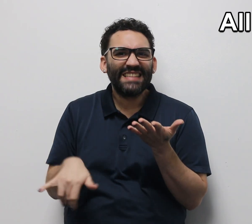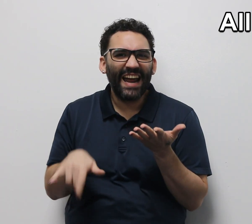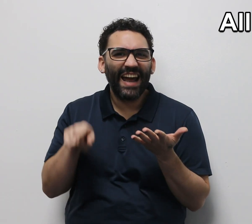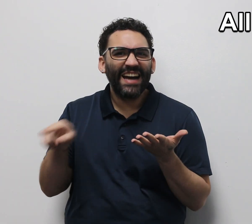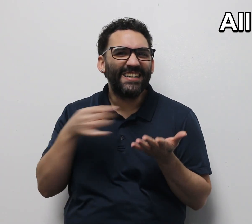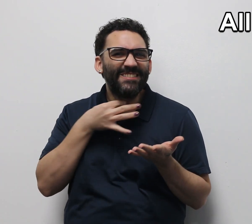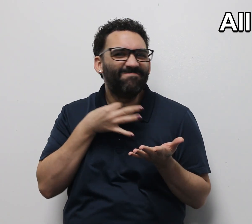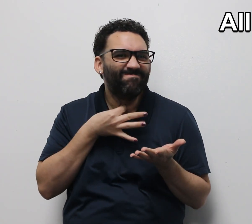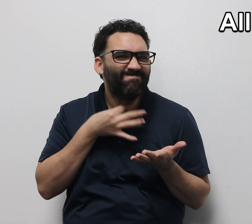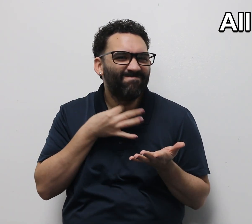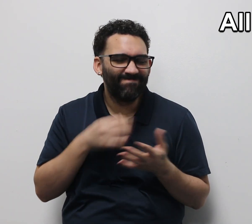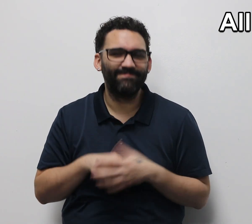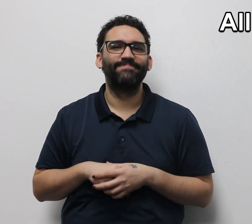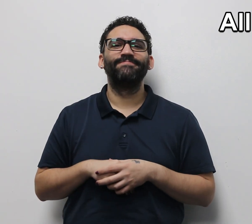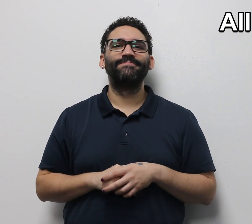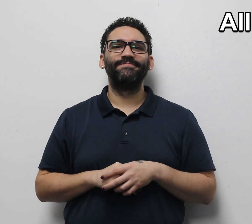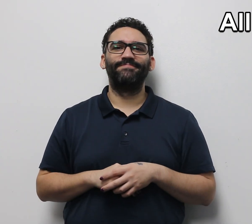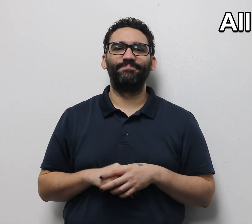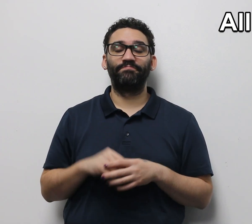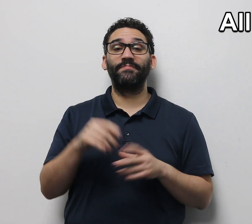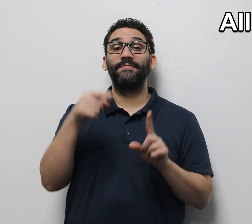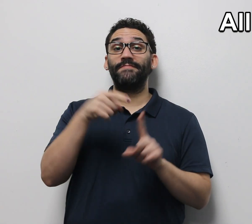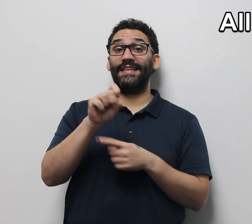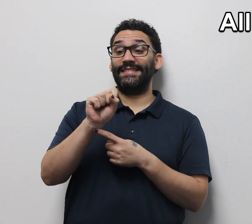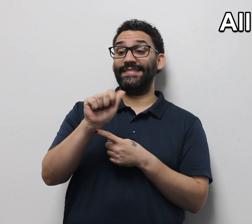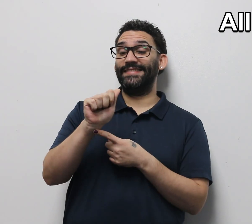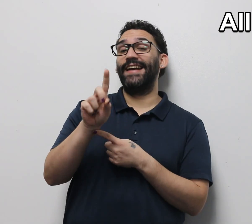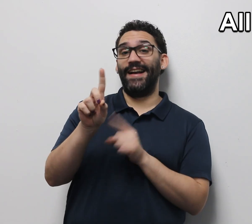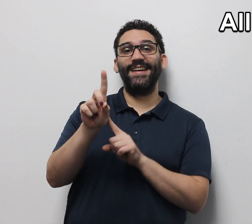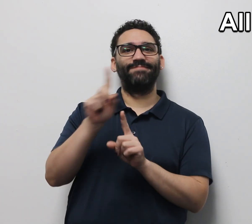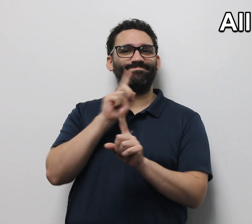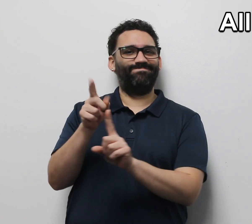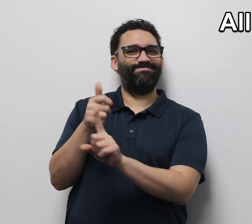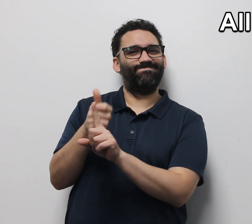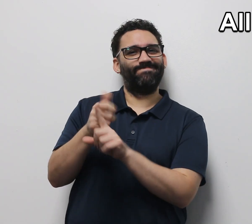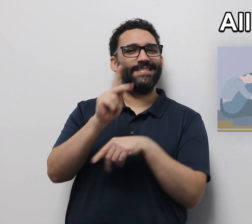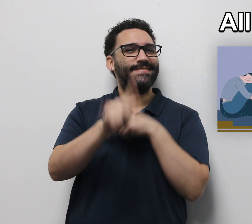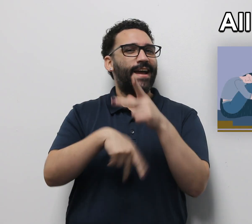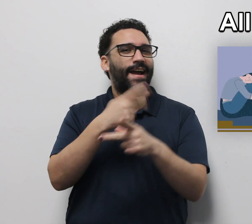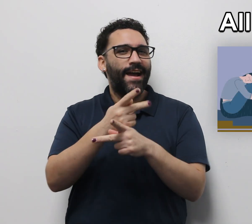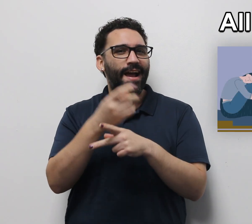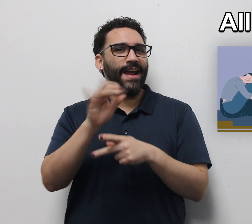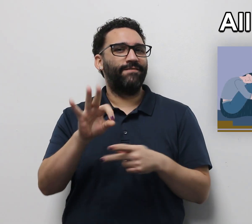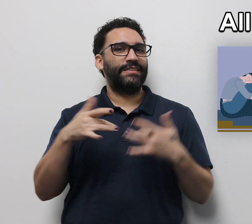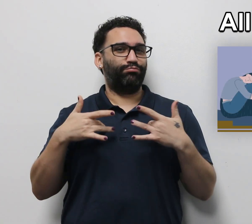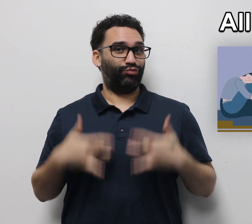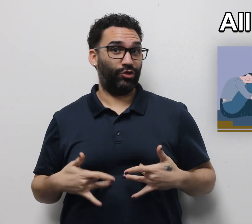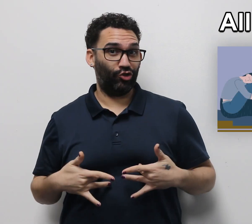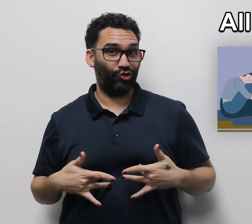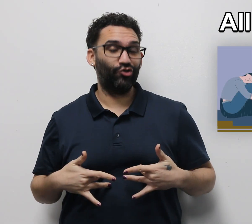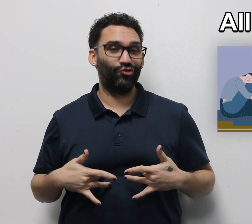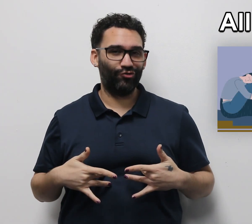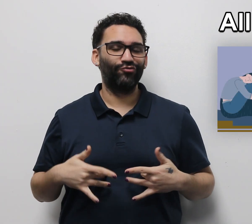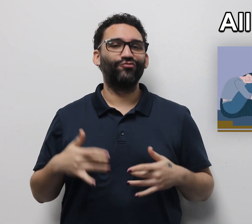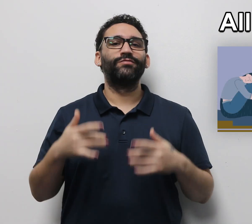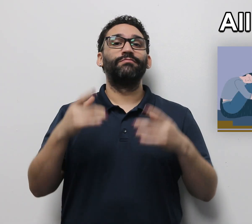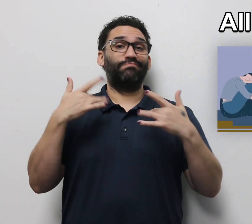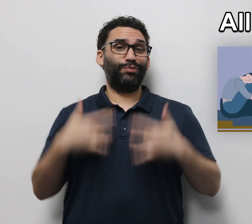Many of us may be unfamiliar with the term or have questions about seasonal affective disorder.